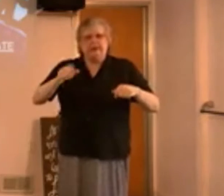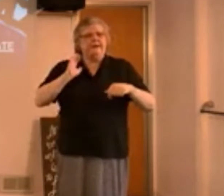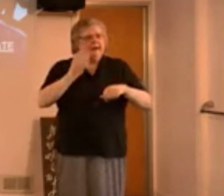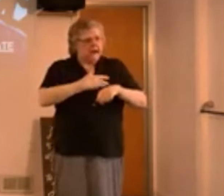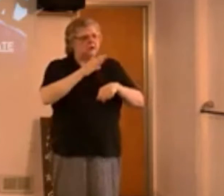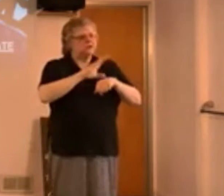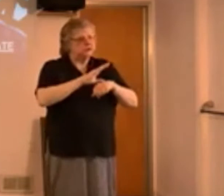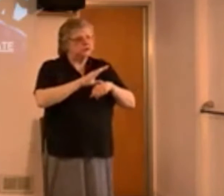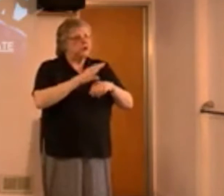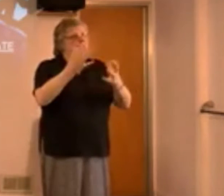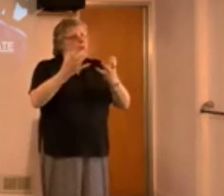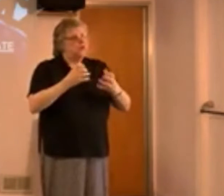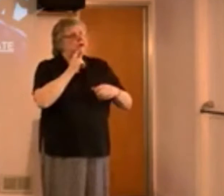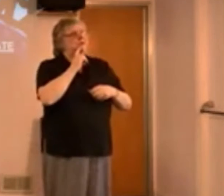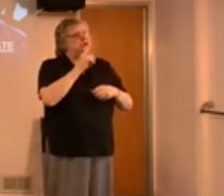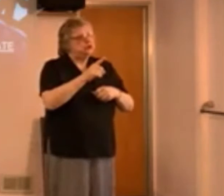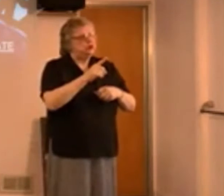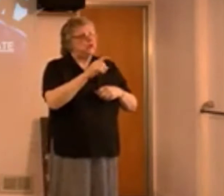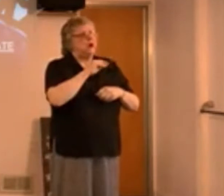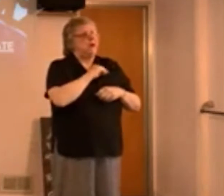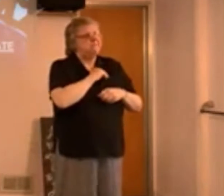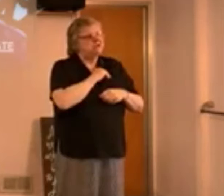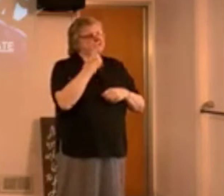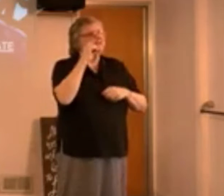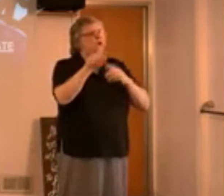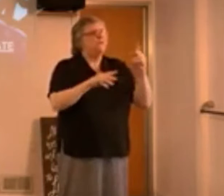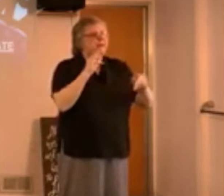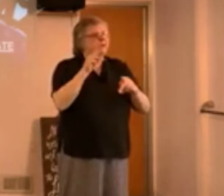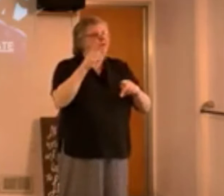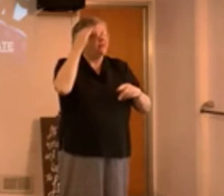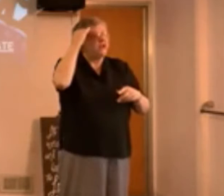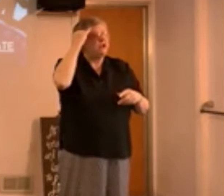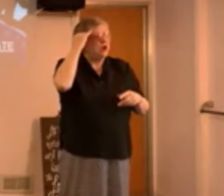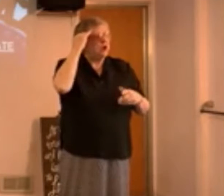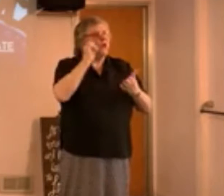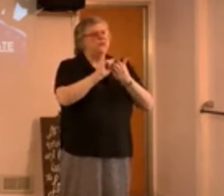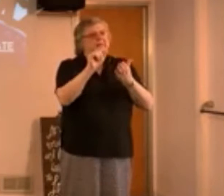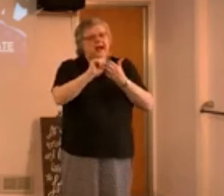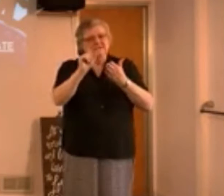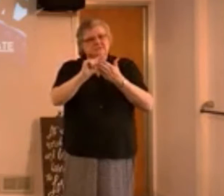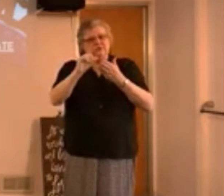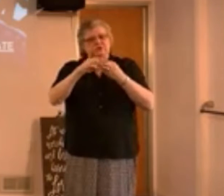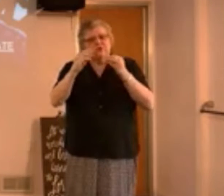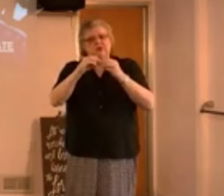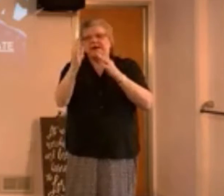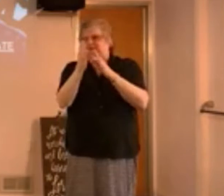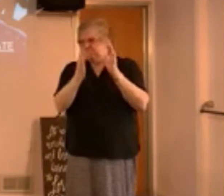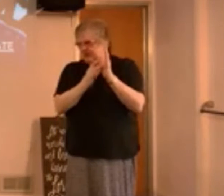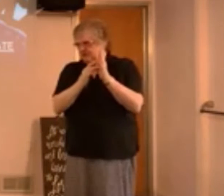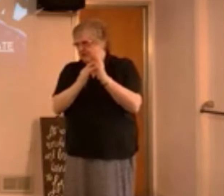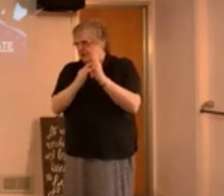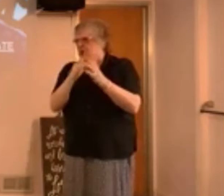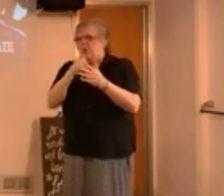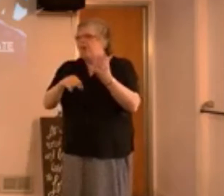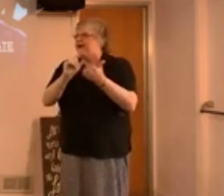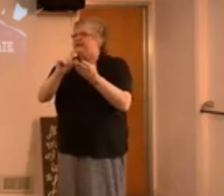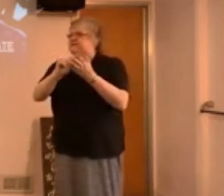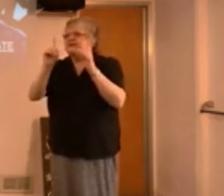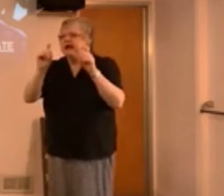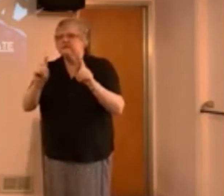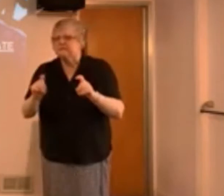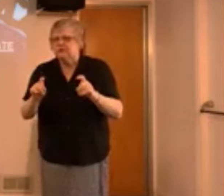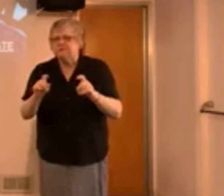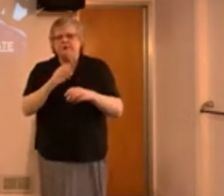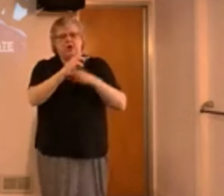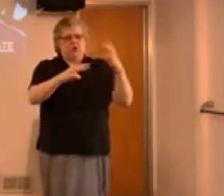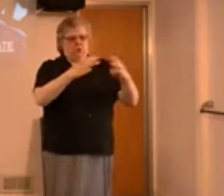do while we're on mission, is that people will know what is the gospel. The world was created by